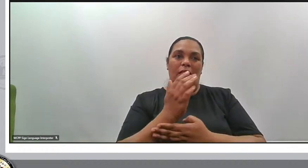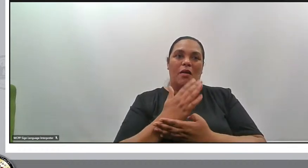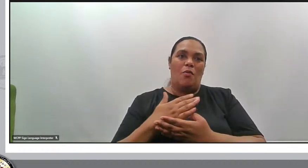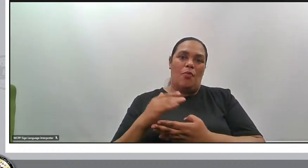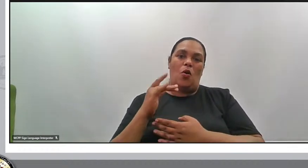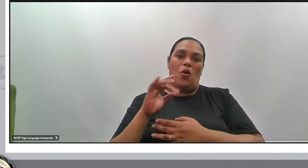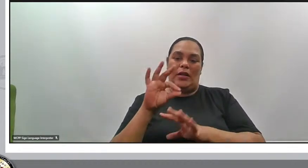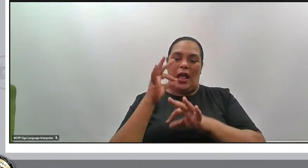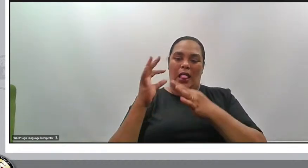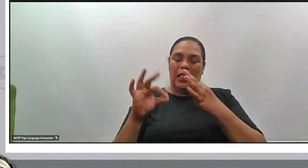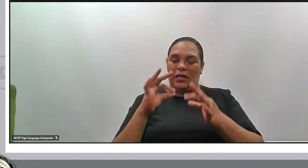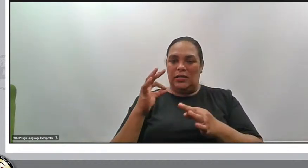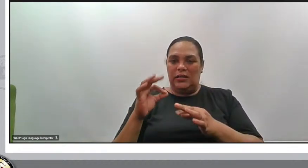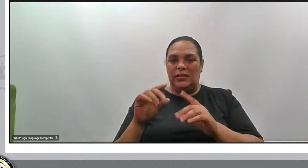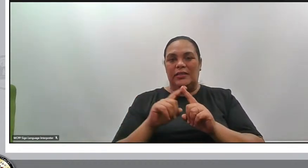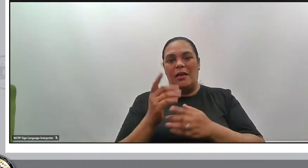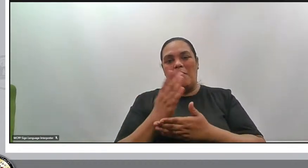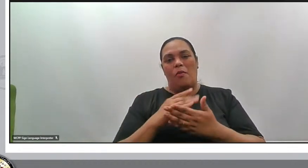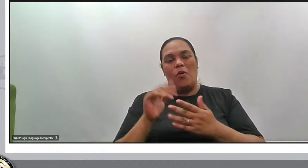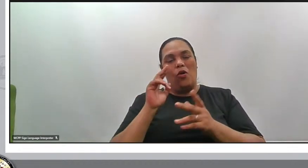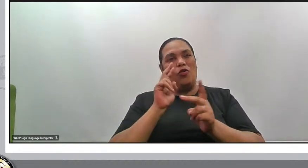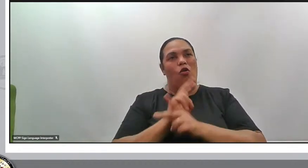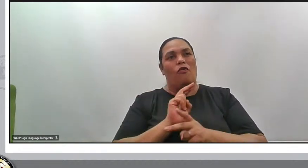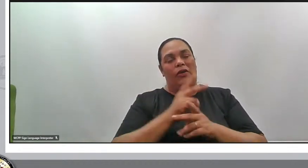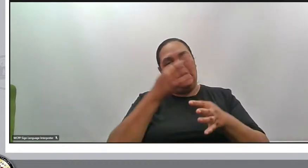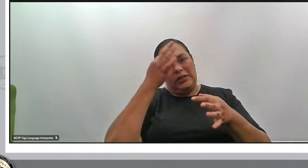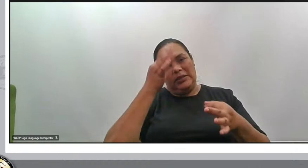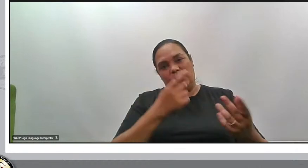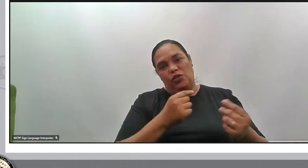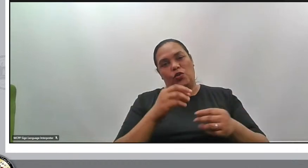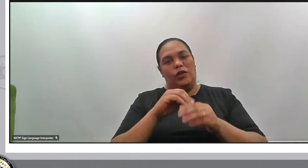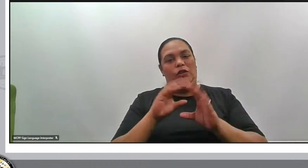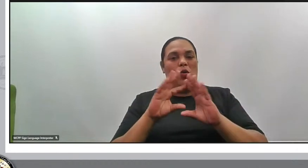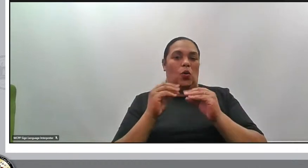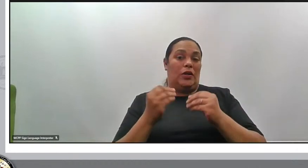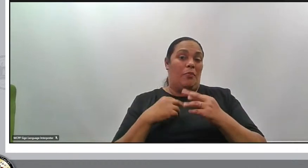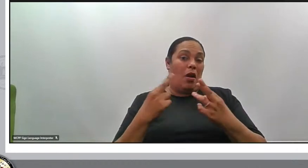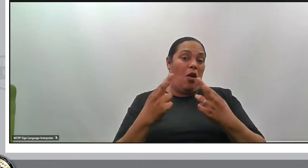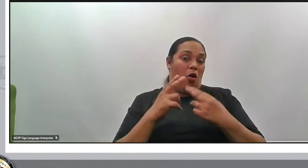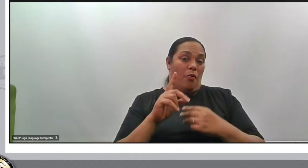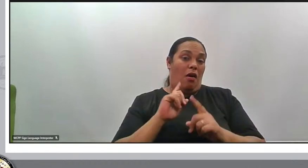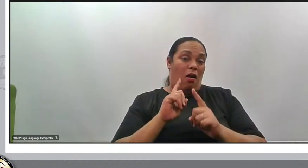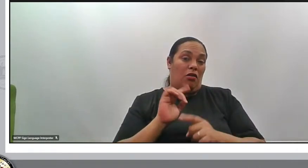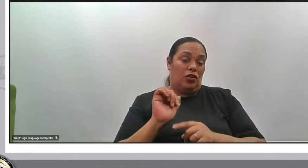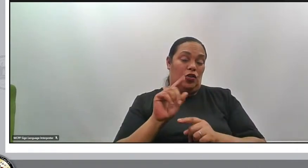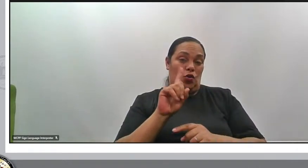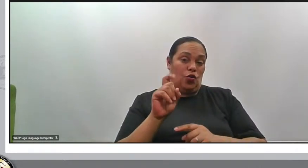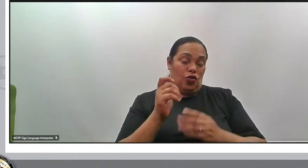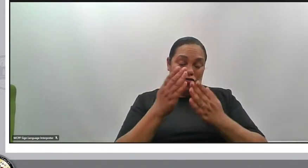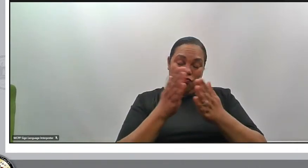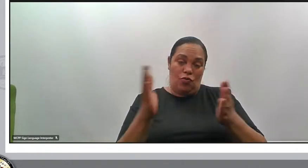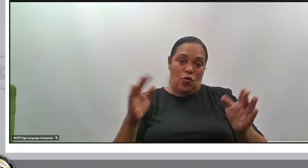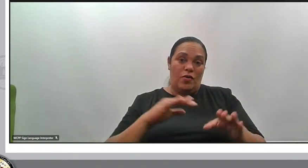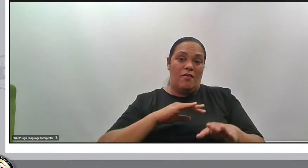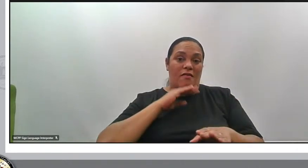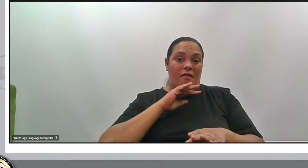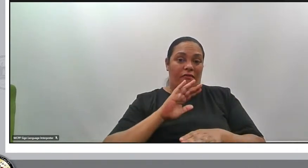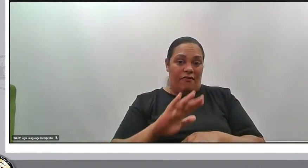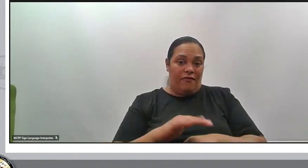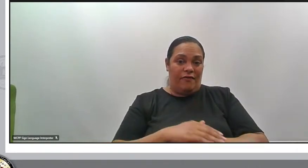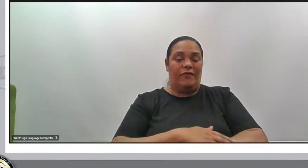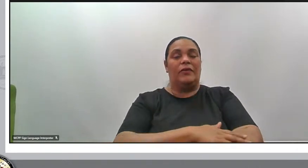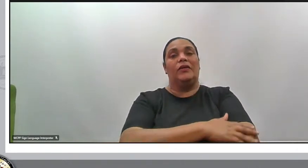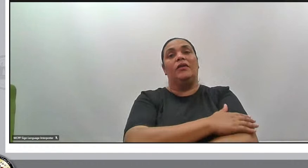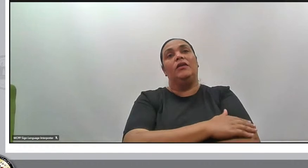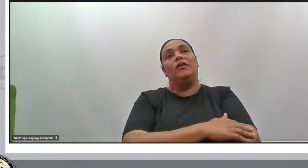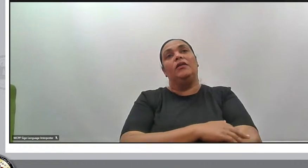the analytics and part of overall decision making within the organization. I hope that is broad enough.